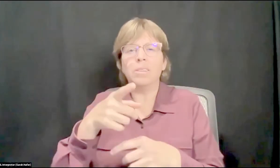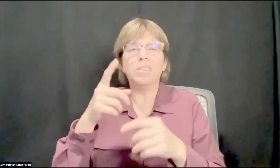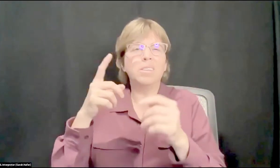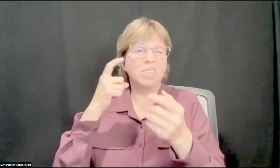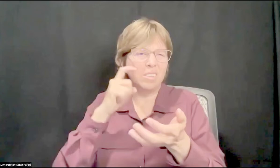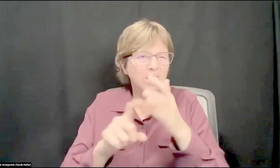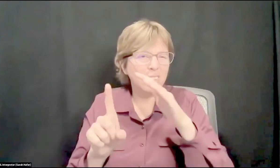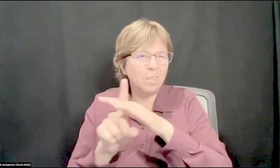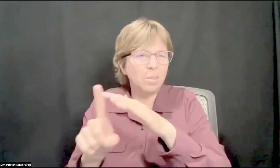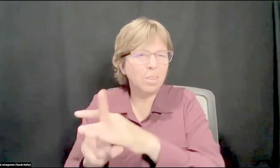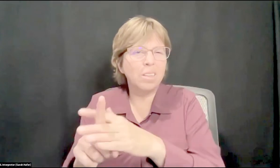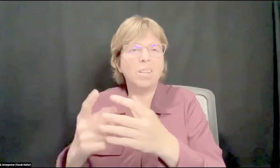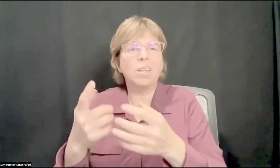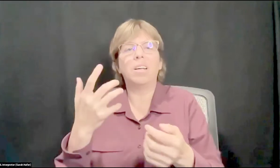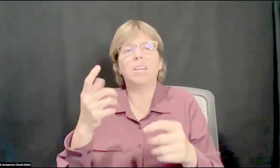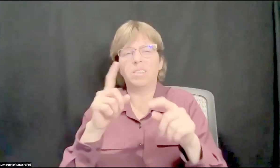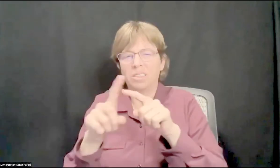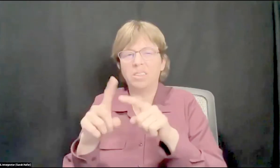the